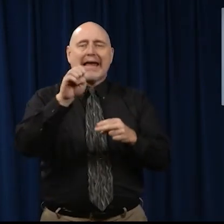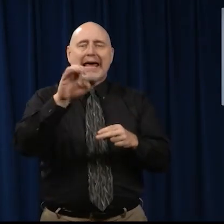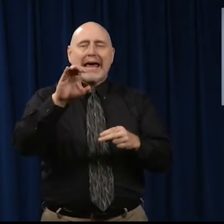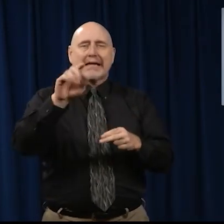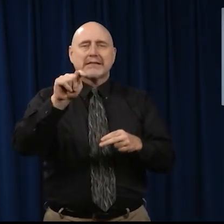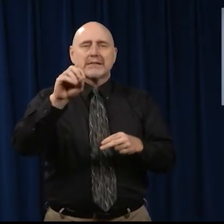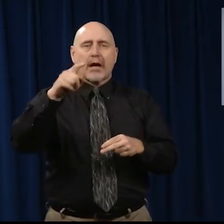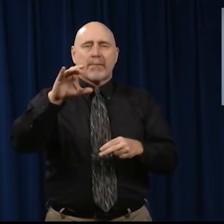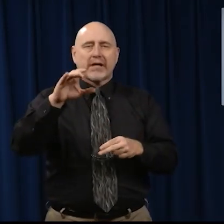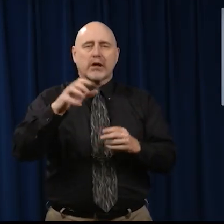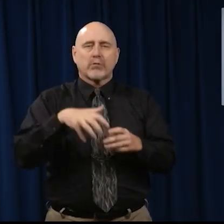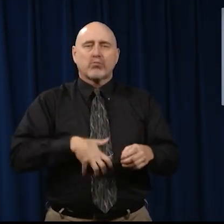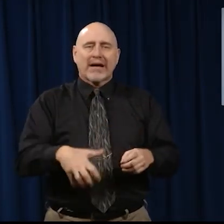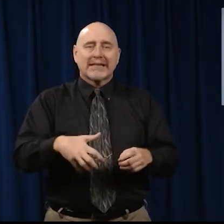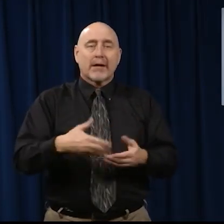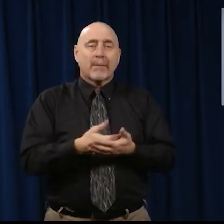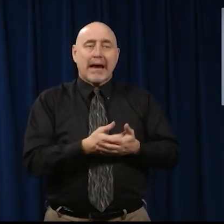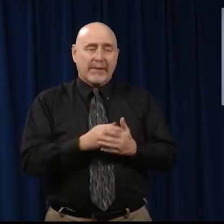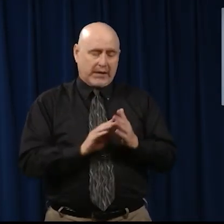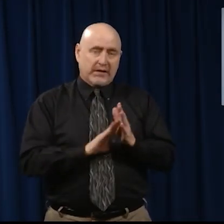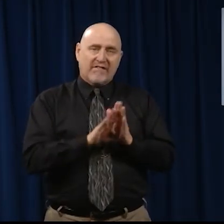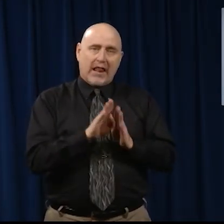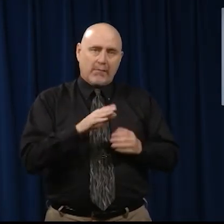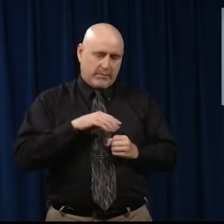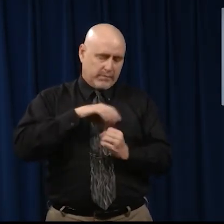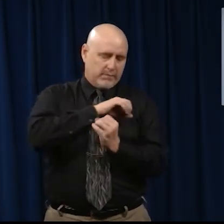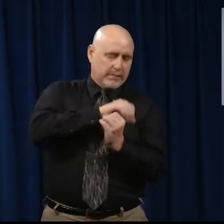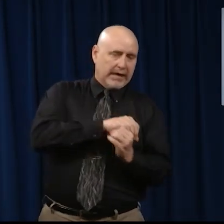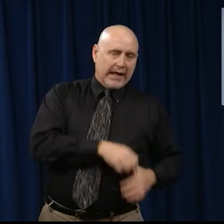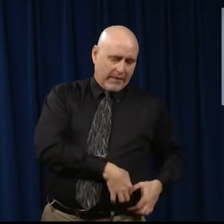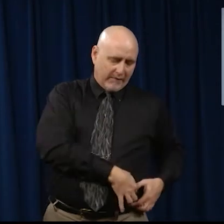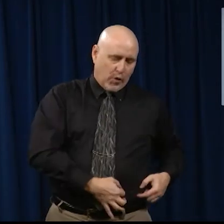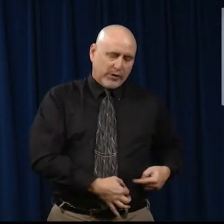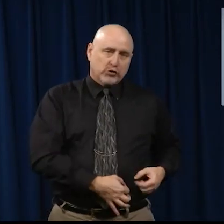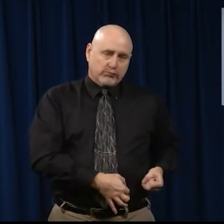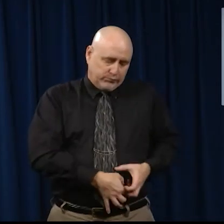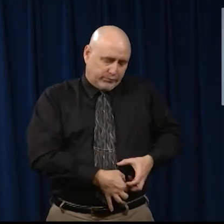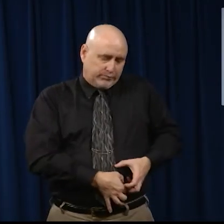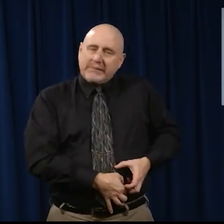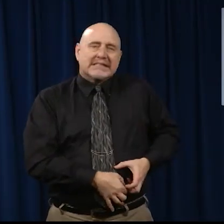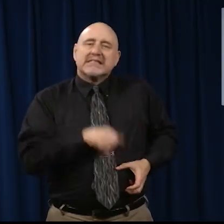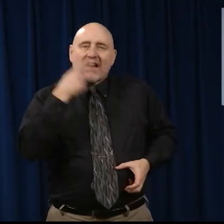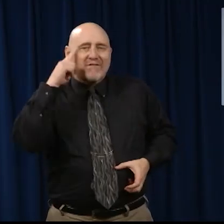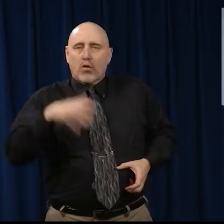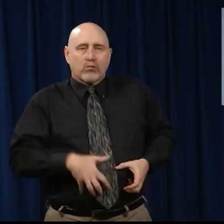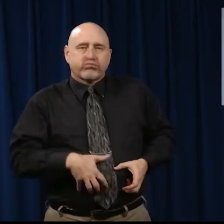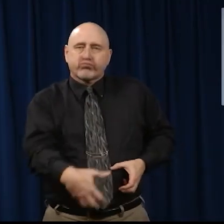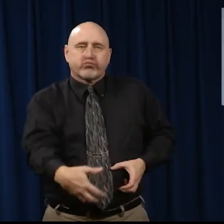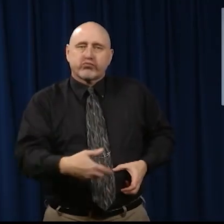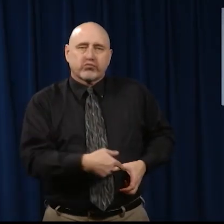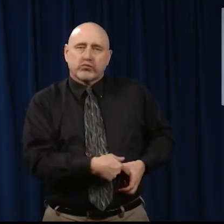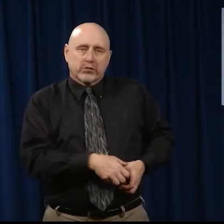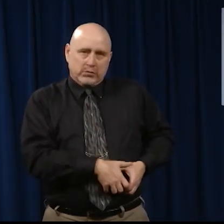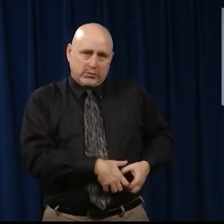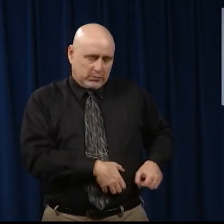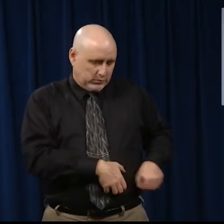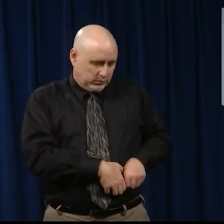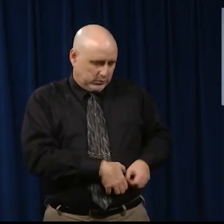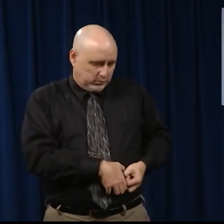an ectopic pregnancy, so that your child will start developing in the fallopian tube. Of course, the fallopian tube isn't designed to develop a child,